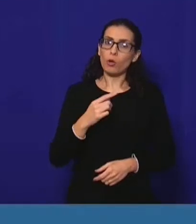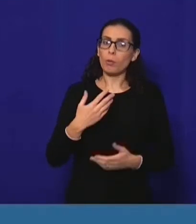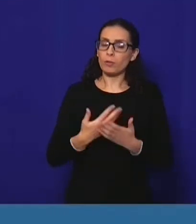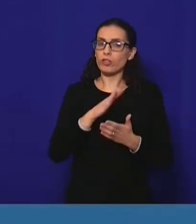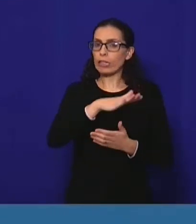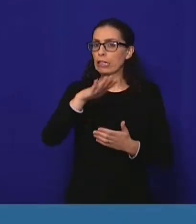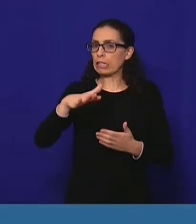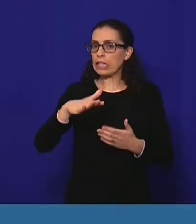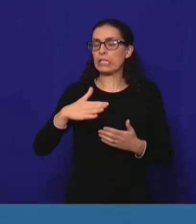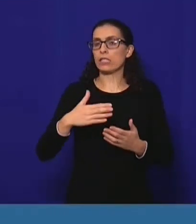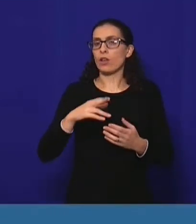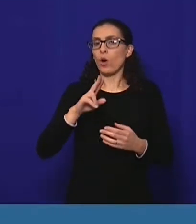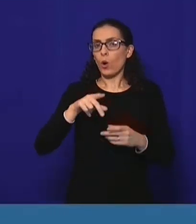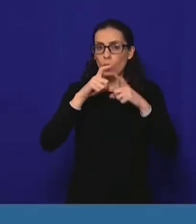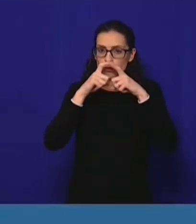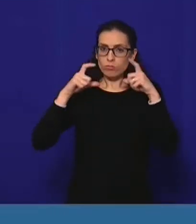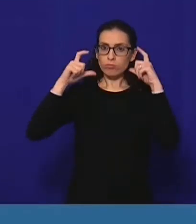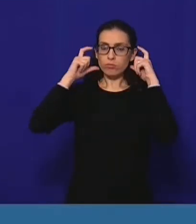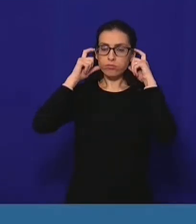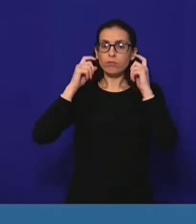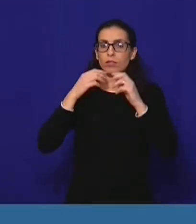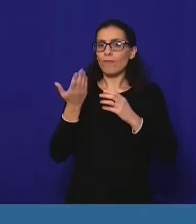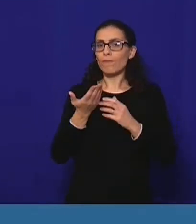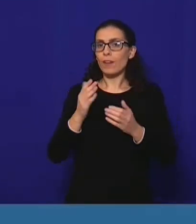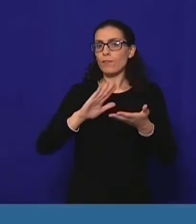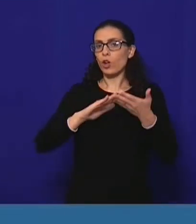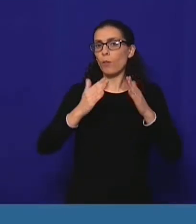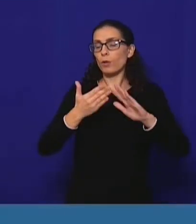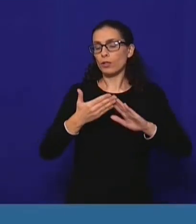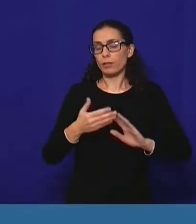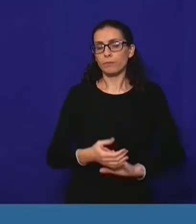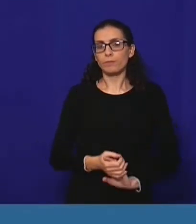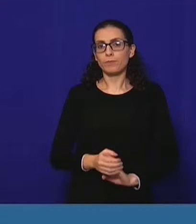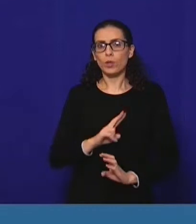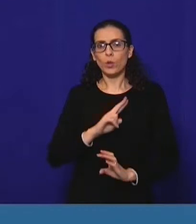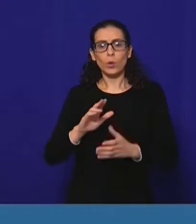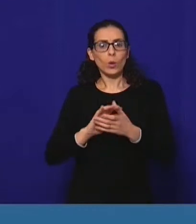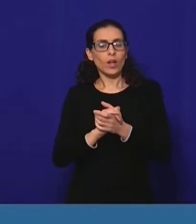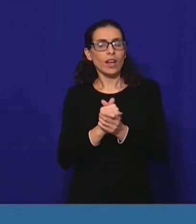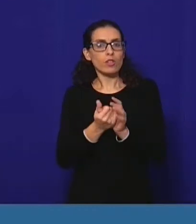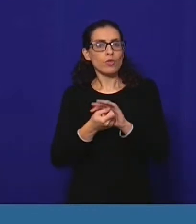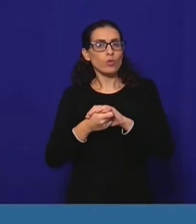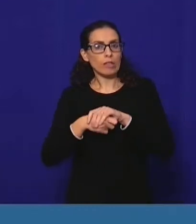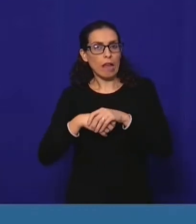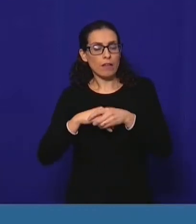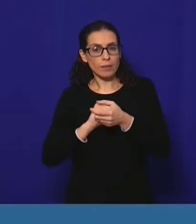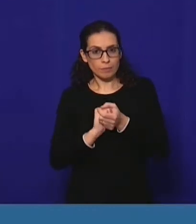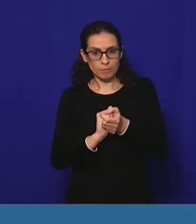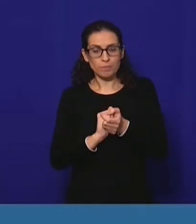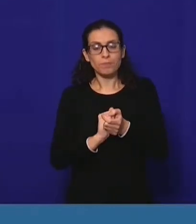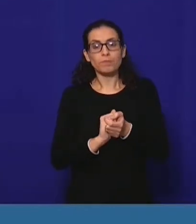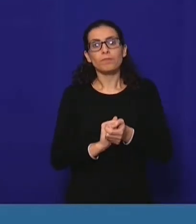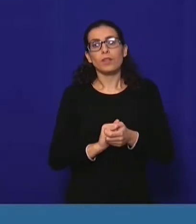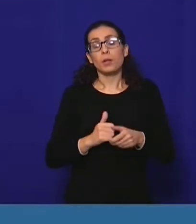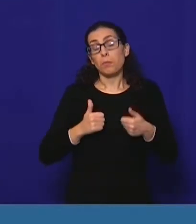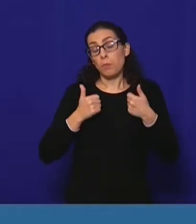in-nies jilbsu l-maskri anka fil-komunità. U l-ħasil tal-idejn. Inkomplu insegwu l-ħasil tal-idejn